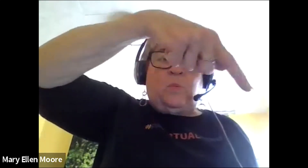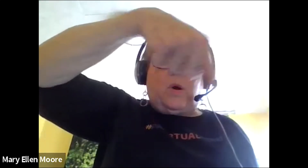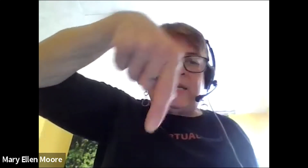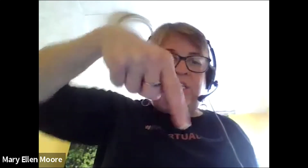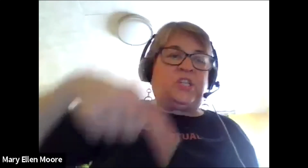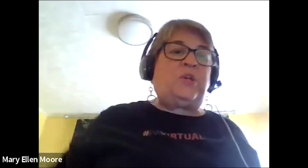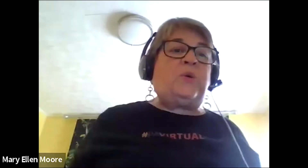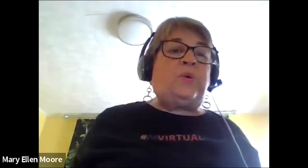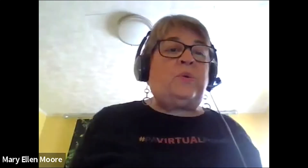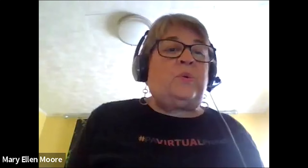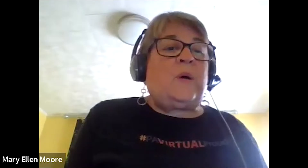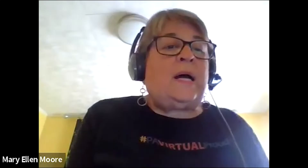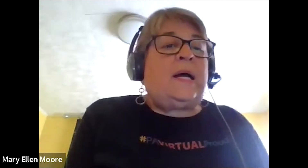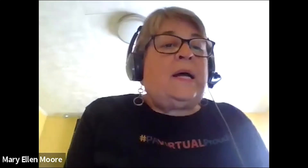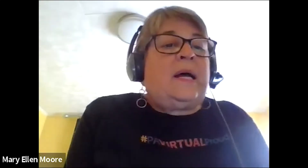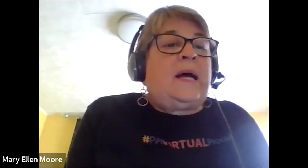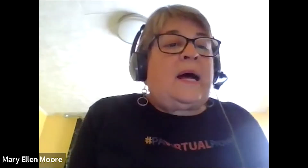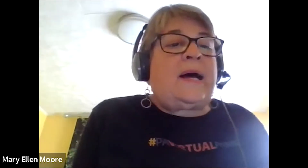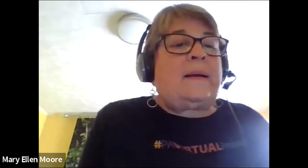want to